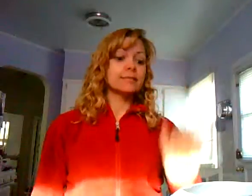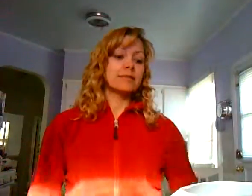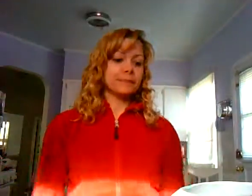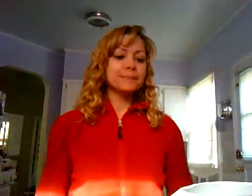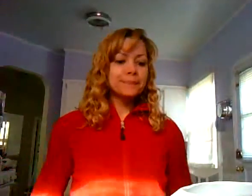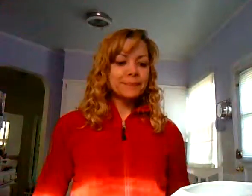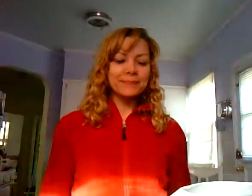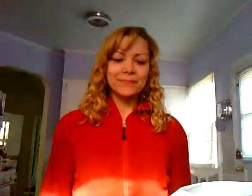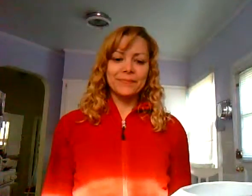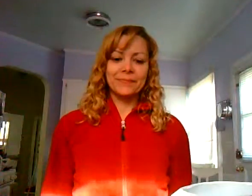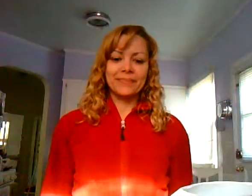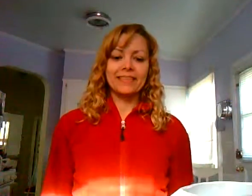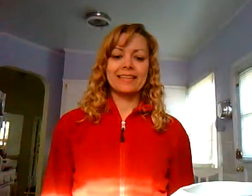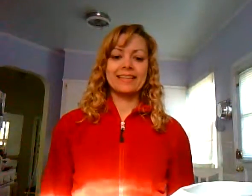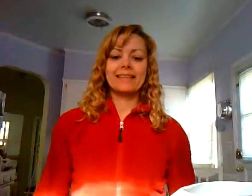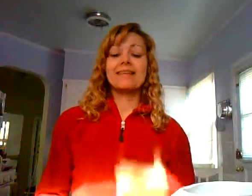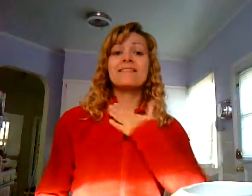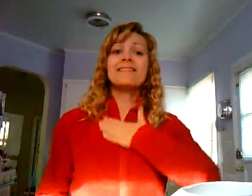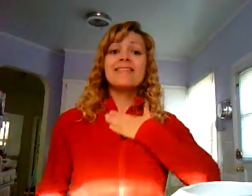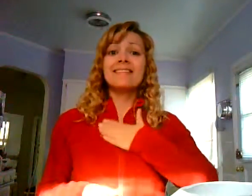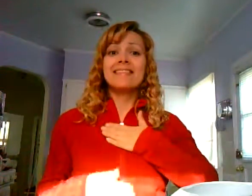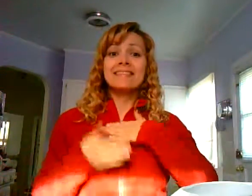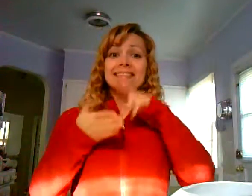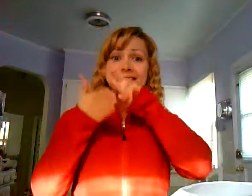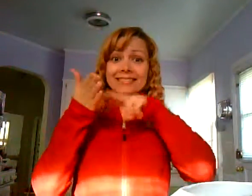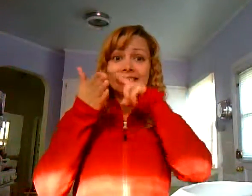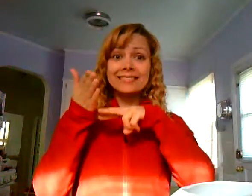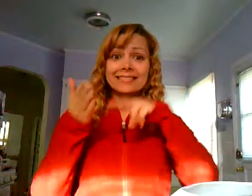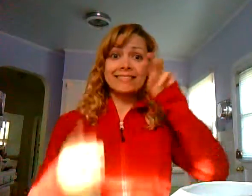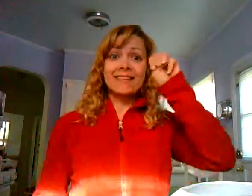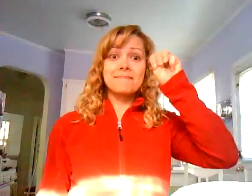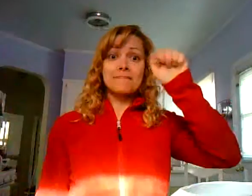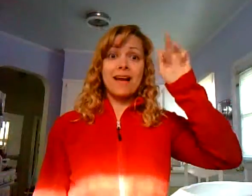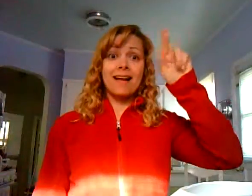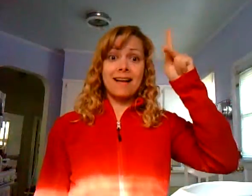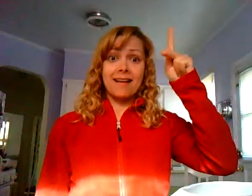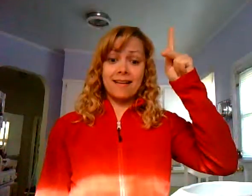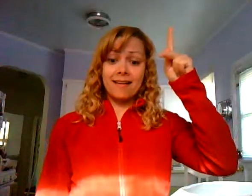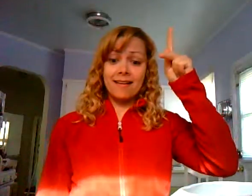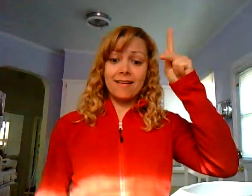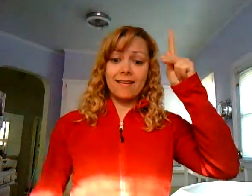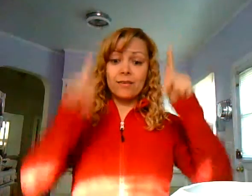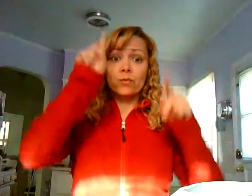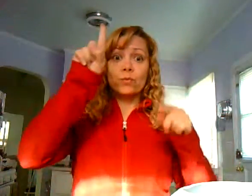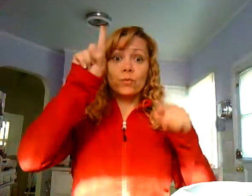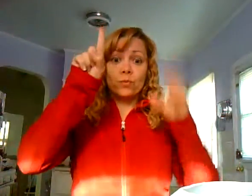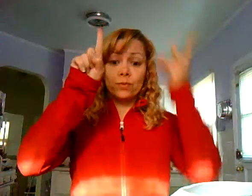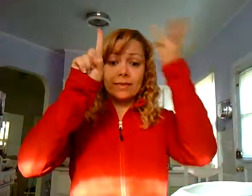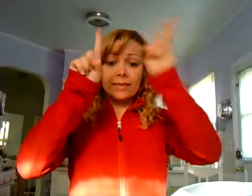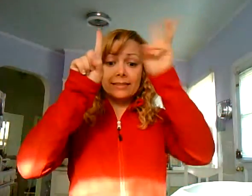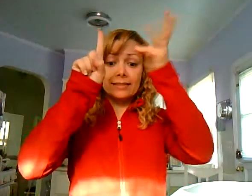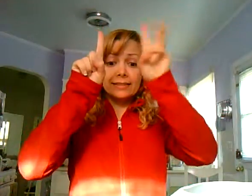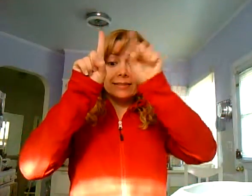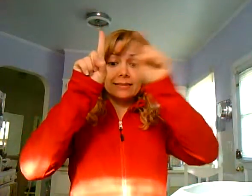serious about meeting Sundays Wednesdays Fridays please let's read now Mark chapter 1 verses